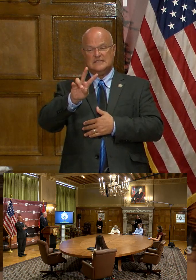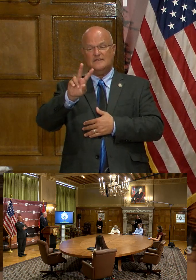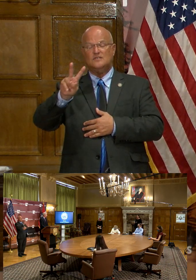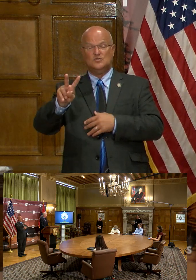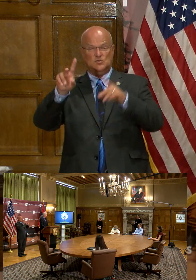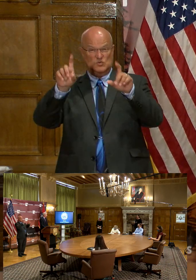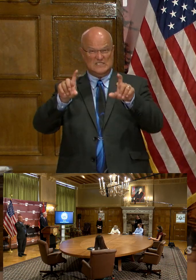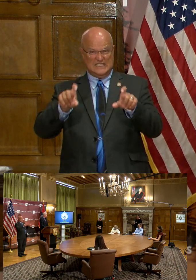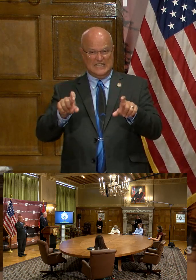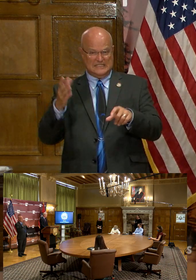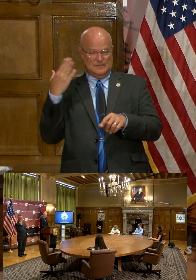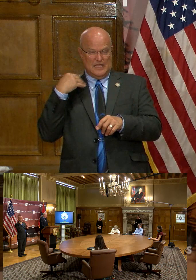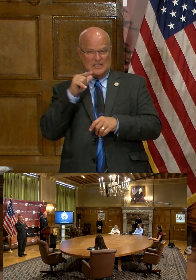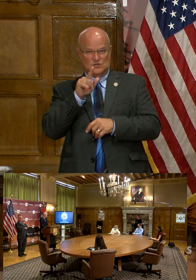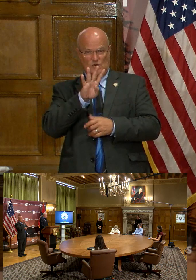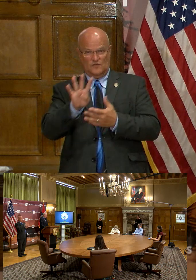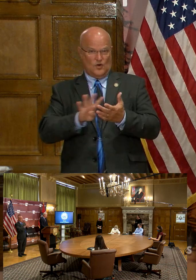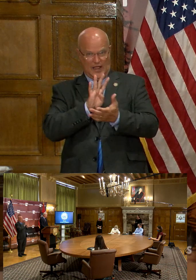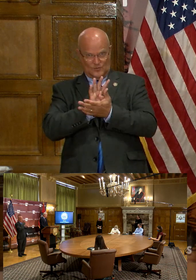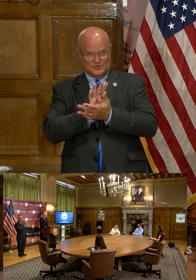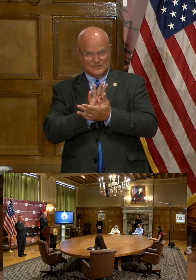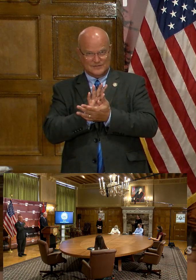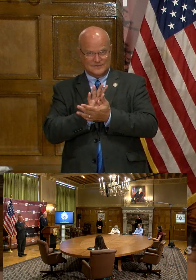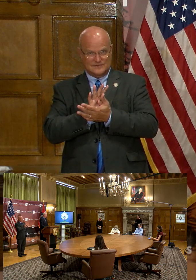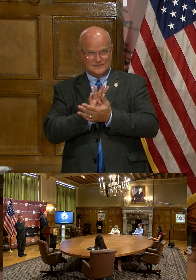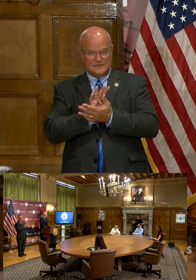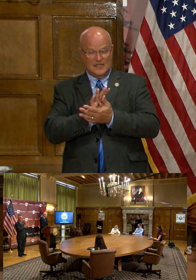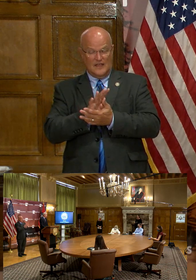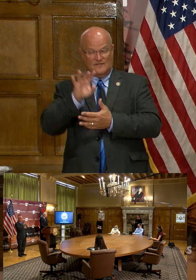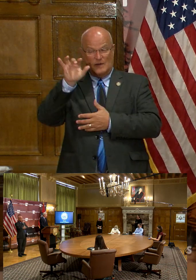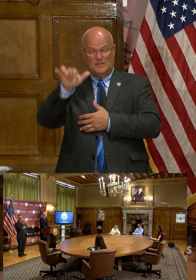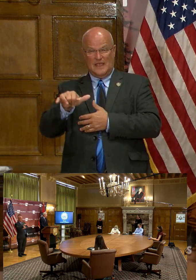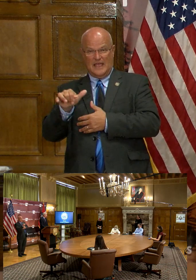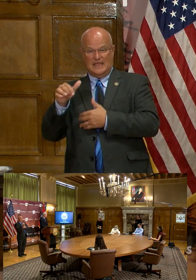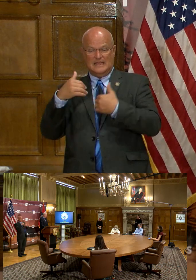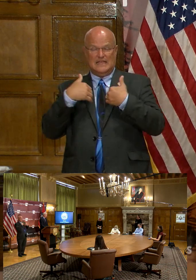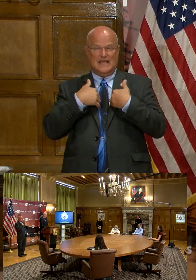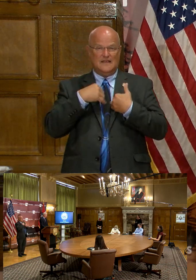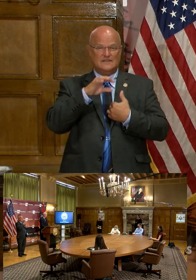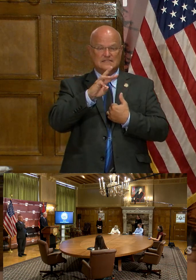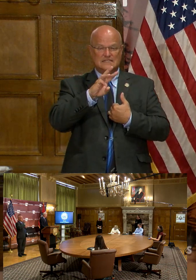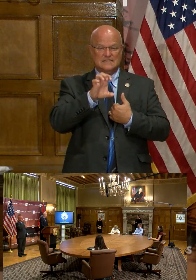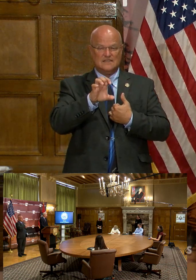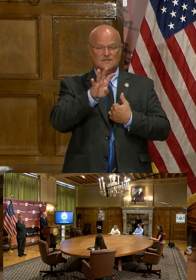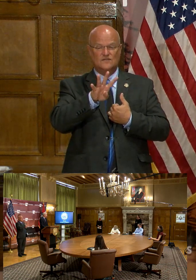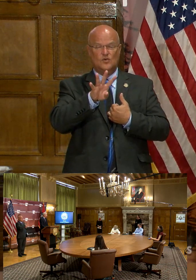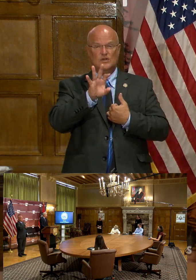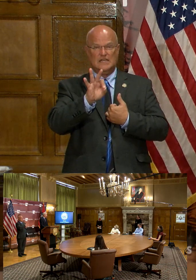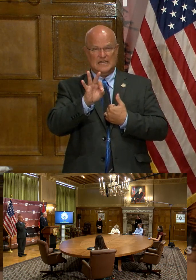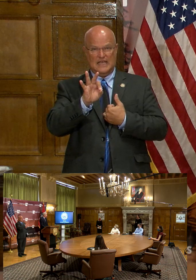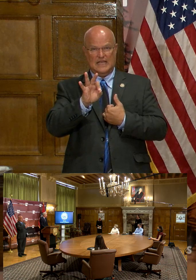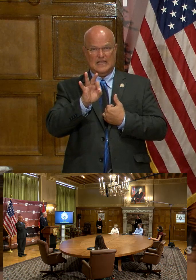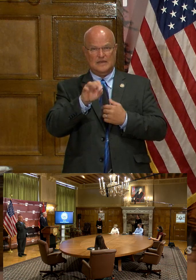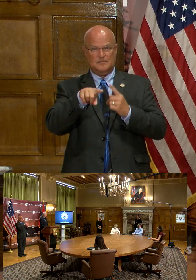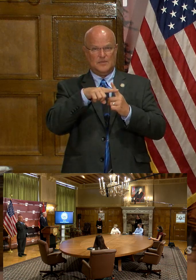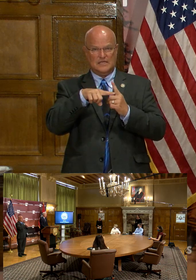4,372 tests done in the last 24 hours, and of that we have 649